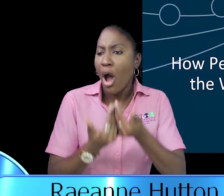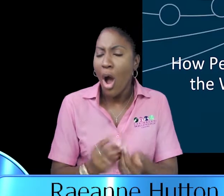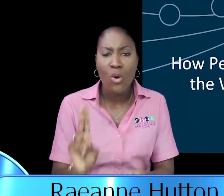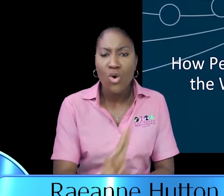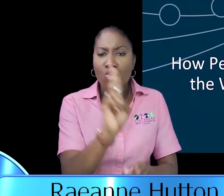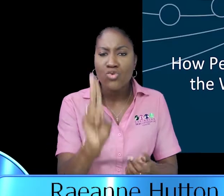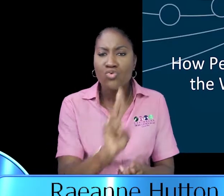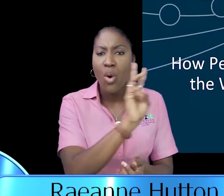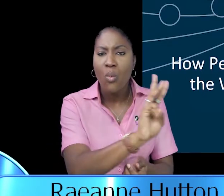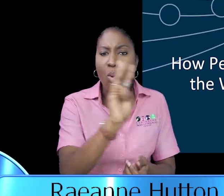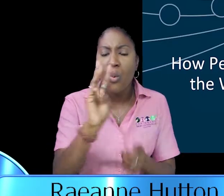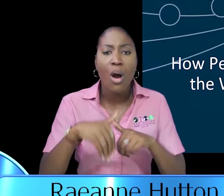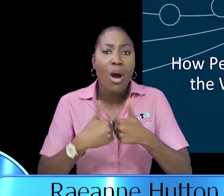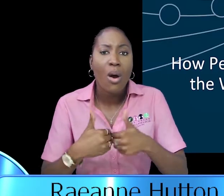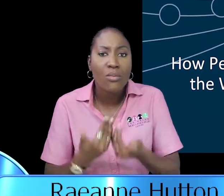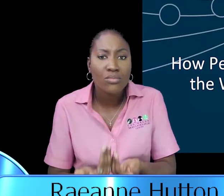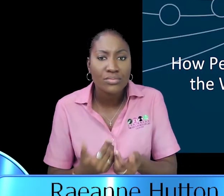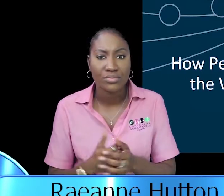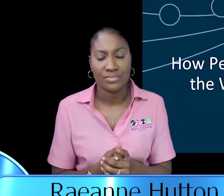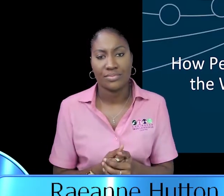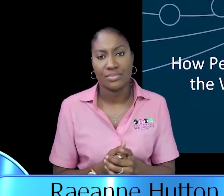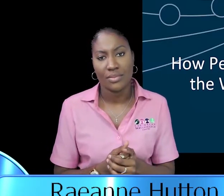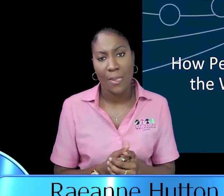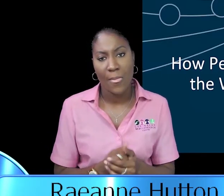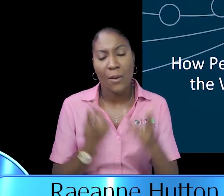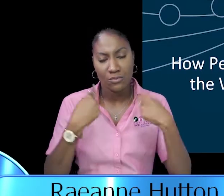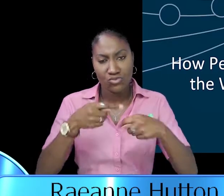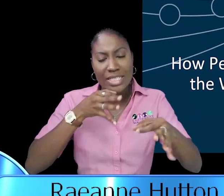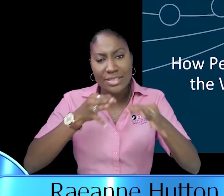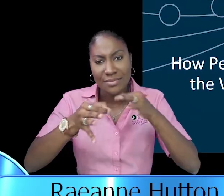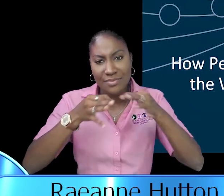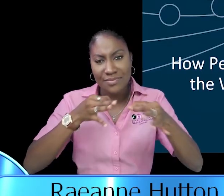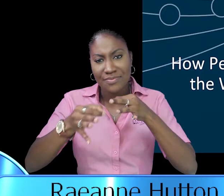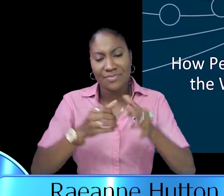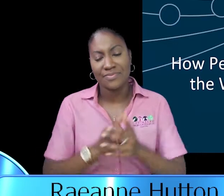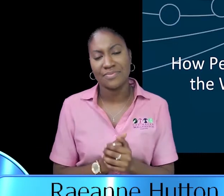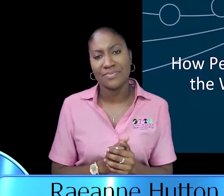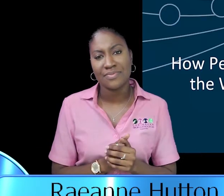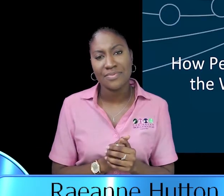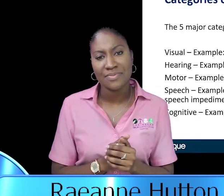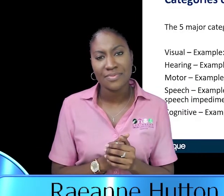I'm going to be paraphrasing some of this so I don't have to read and talk at the same time.